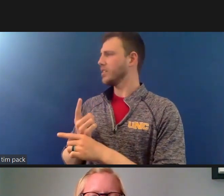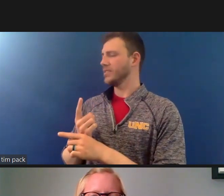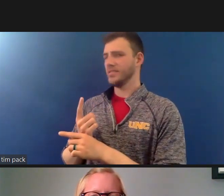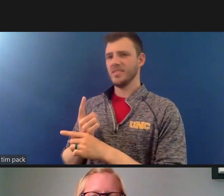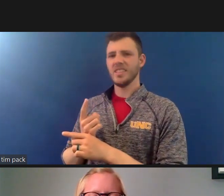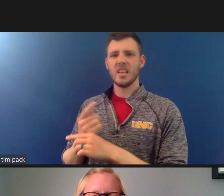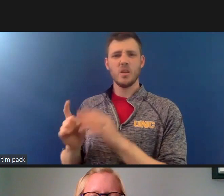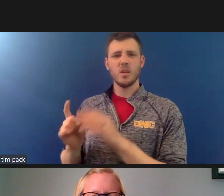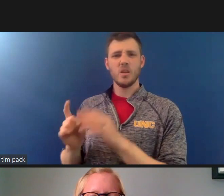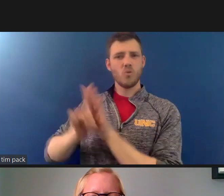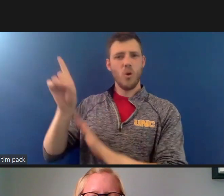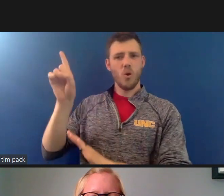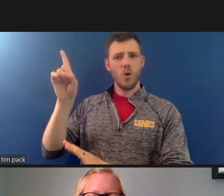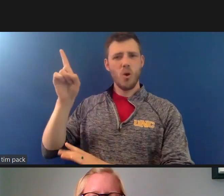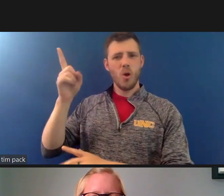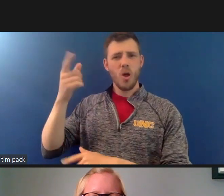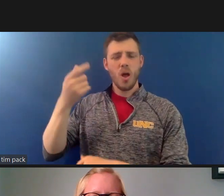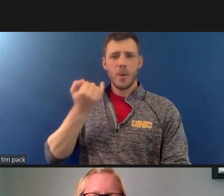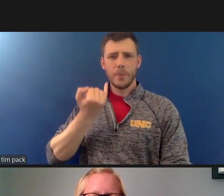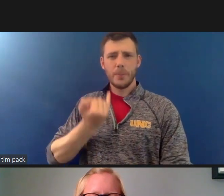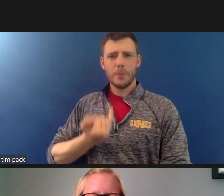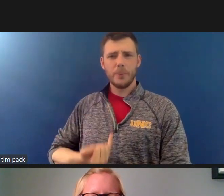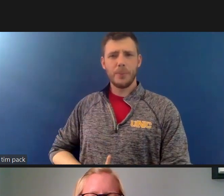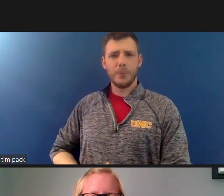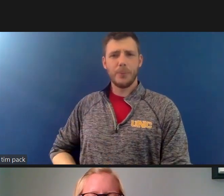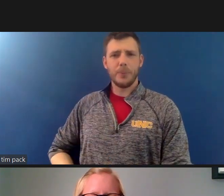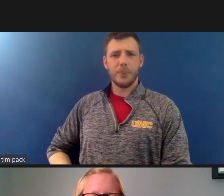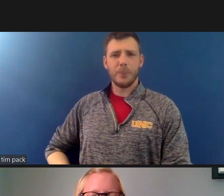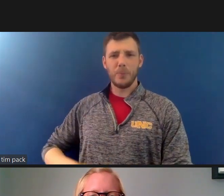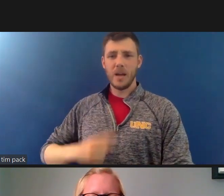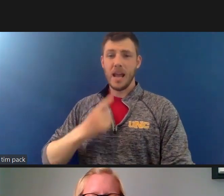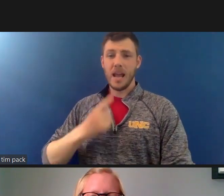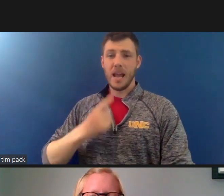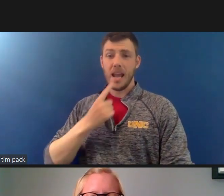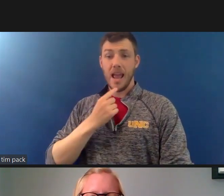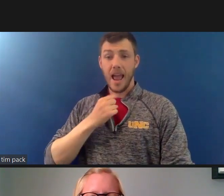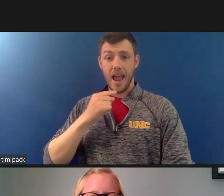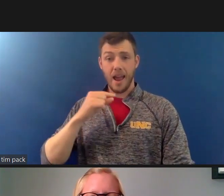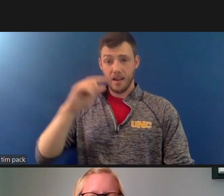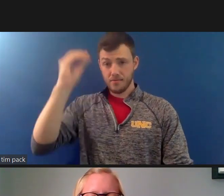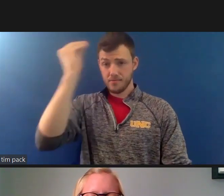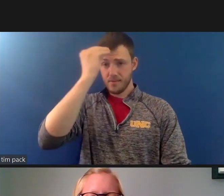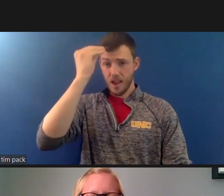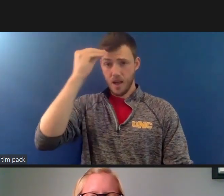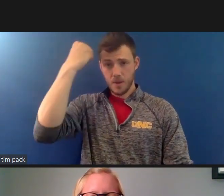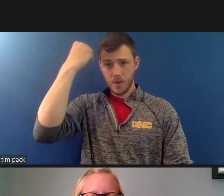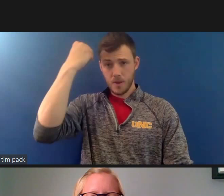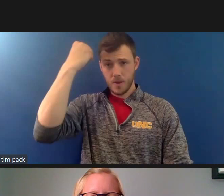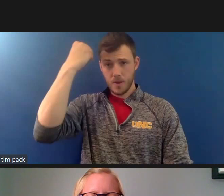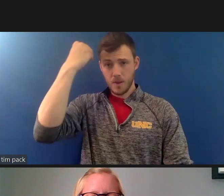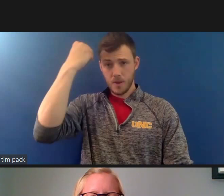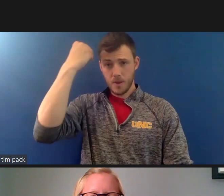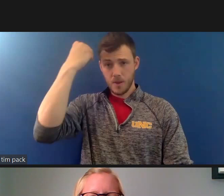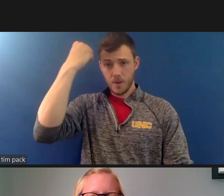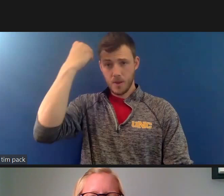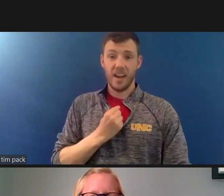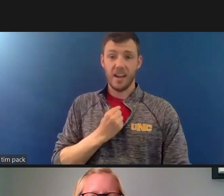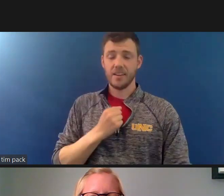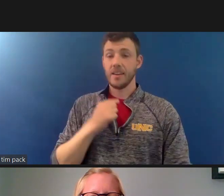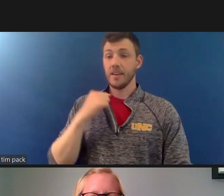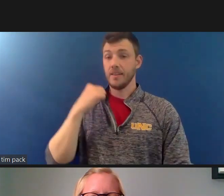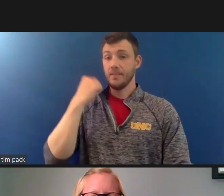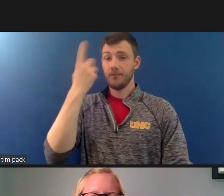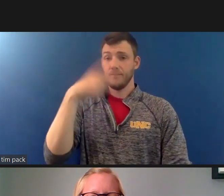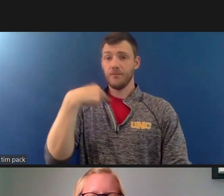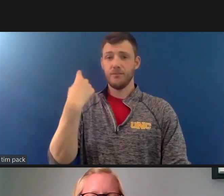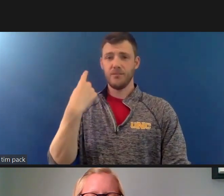thin, and bony, and his hair was red beneath the black cap. His face was crumpled and freckled and